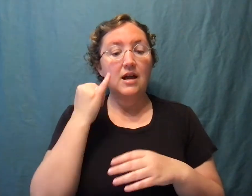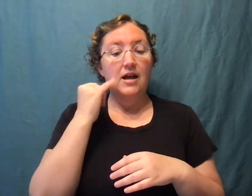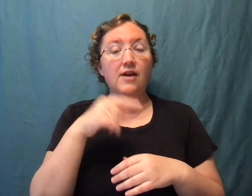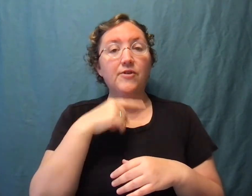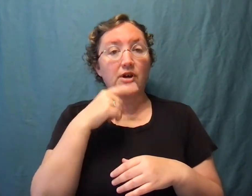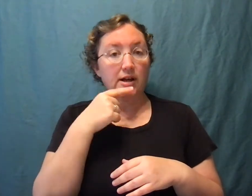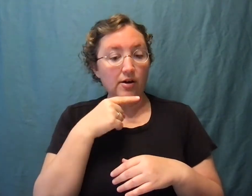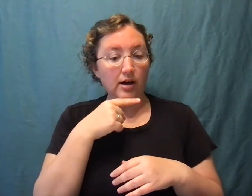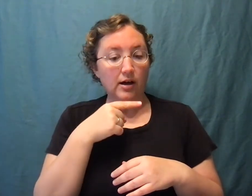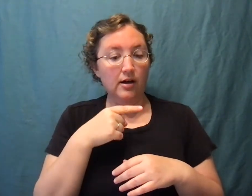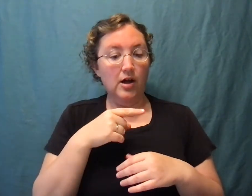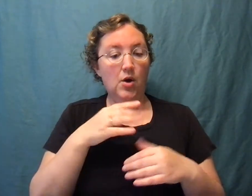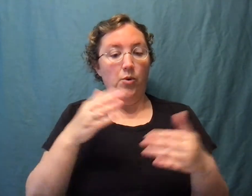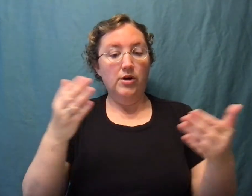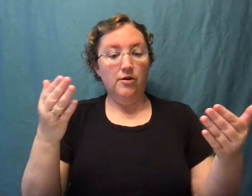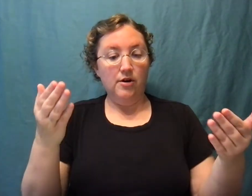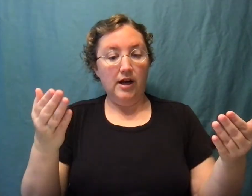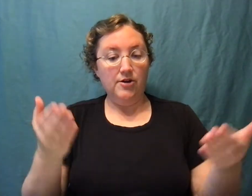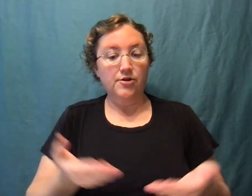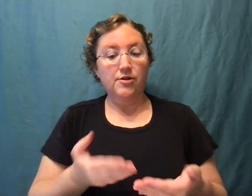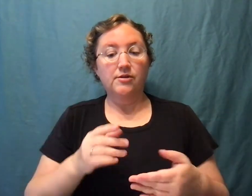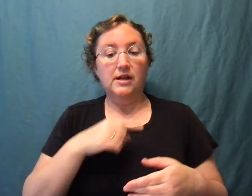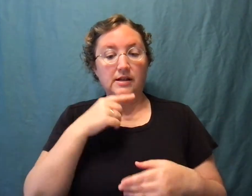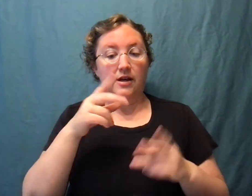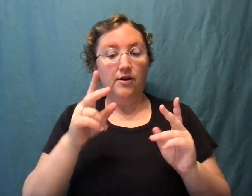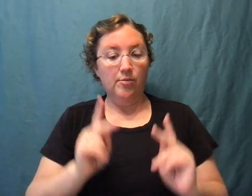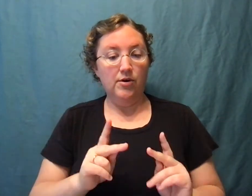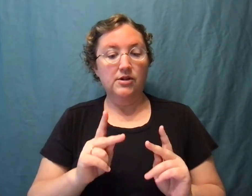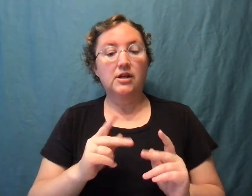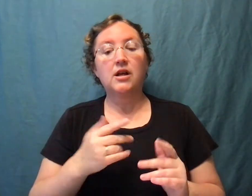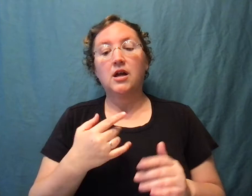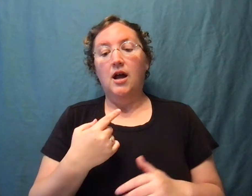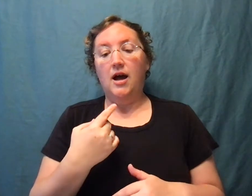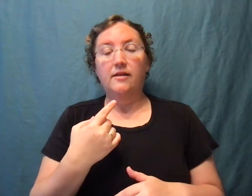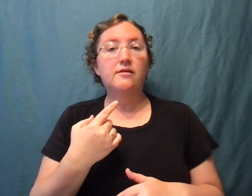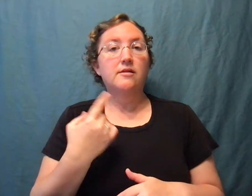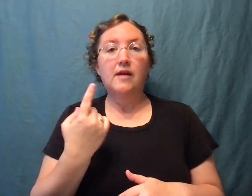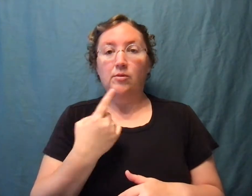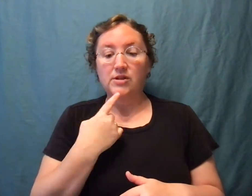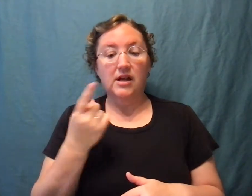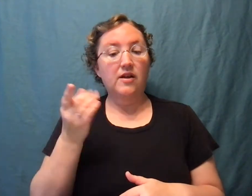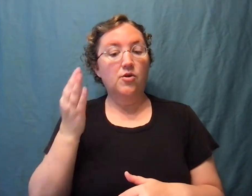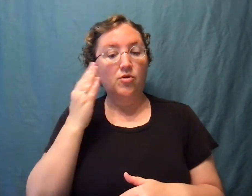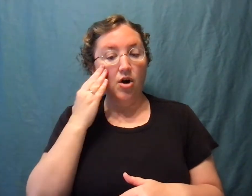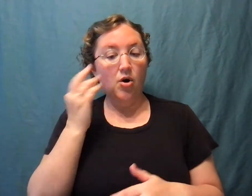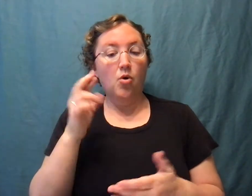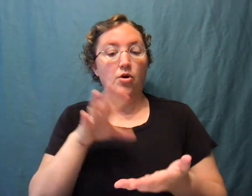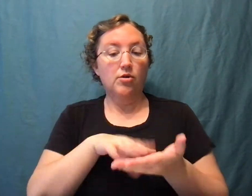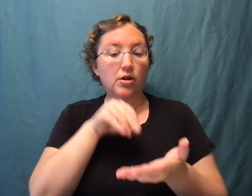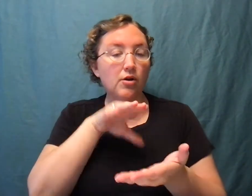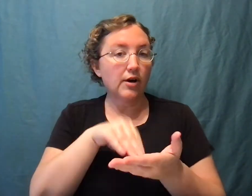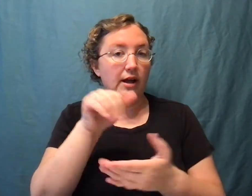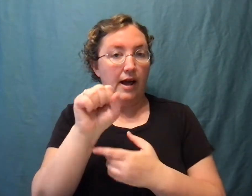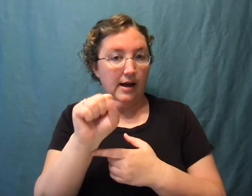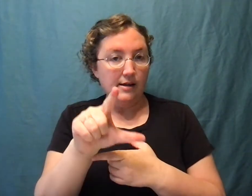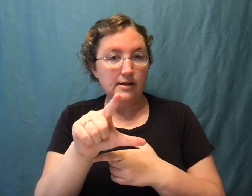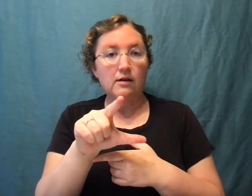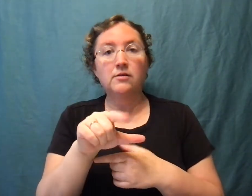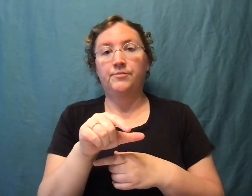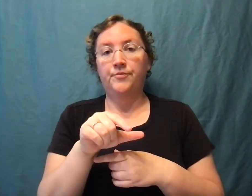If you're hearing, when you're introduced as a hearing person, and they will say that you know or you're learning ASL,